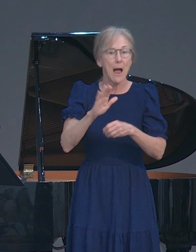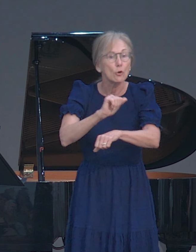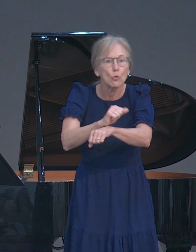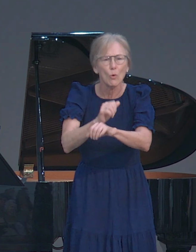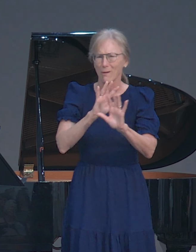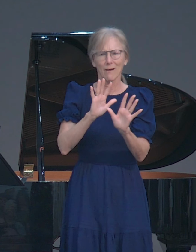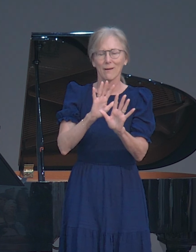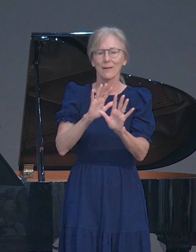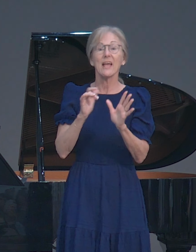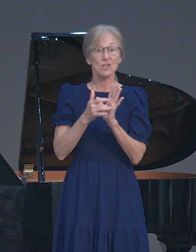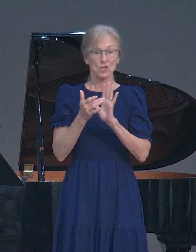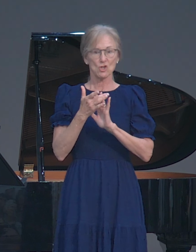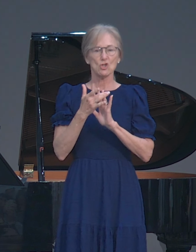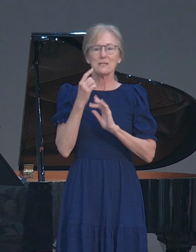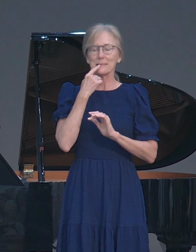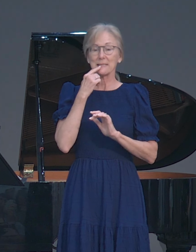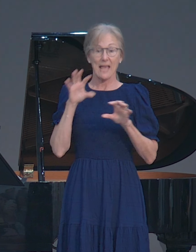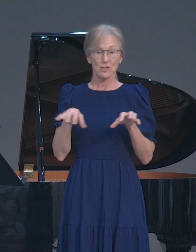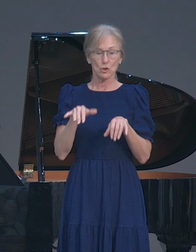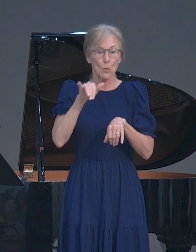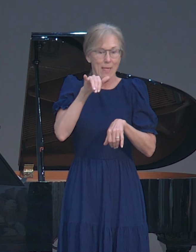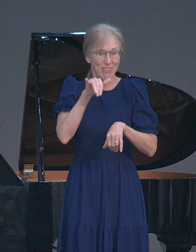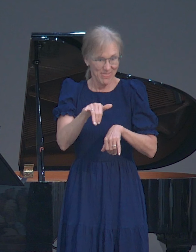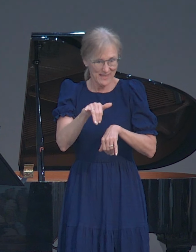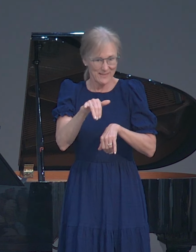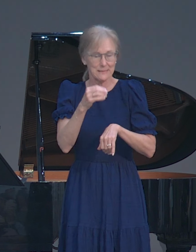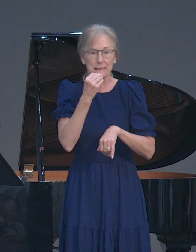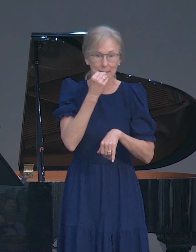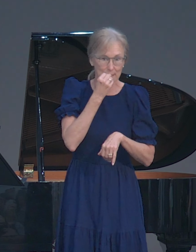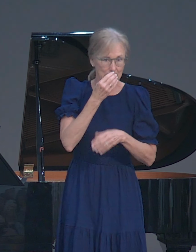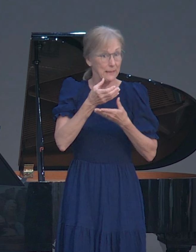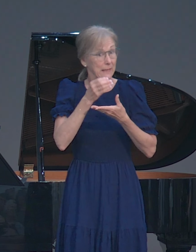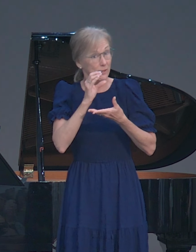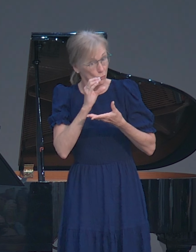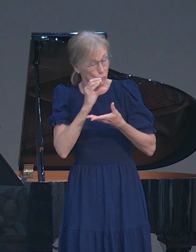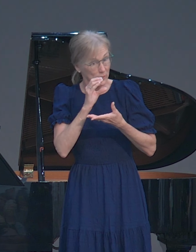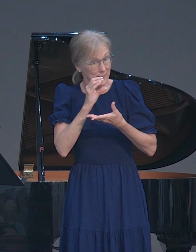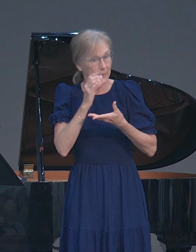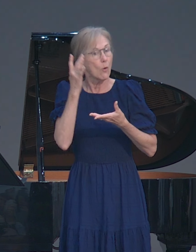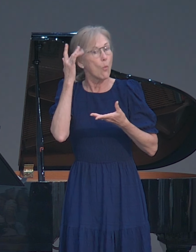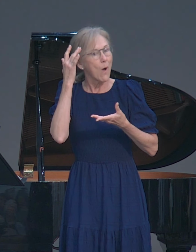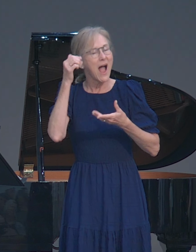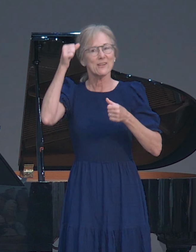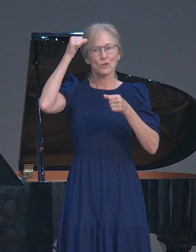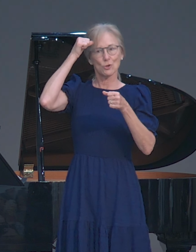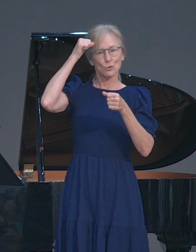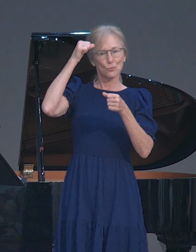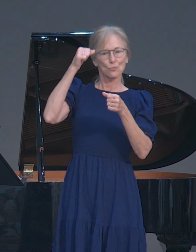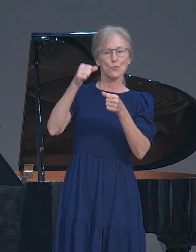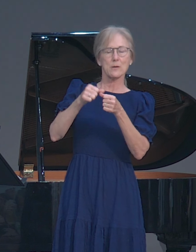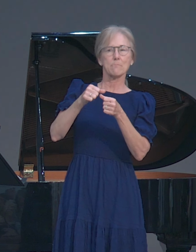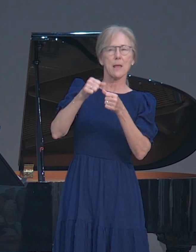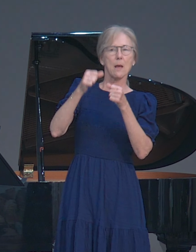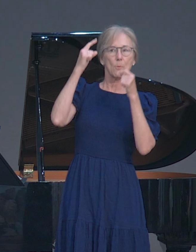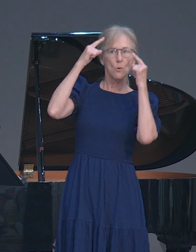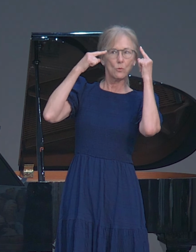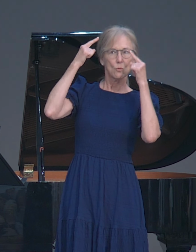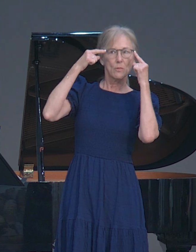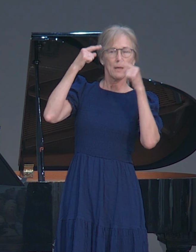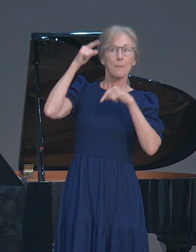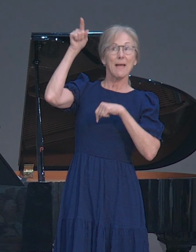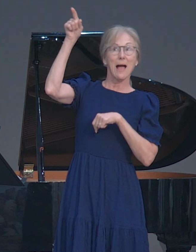do this, that's the eating and the drinking, in remembrance of me.